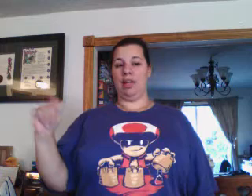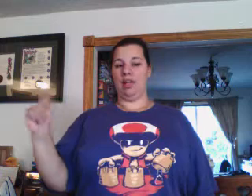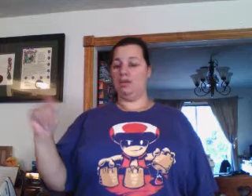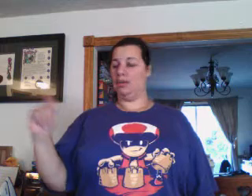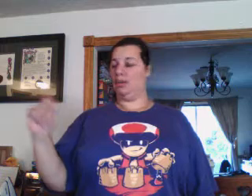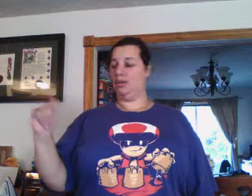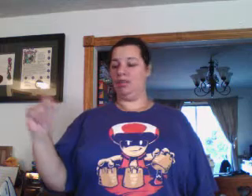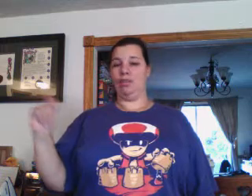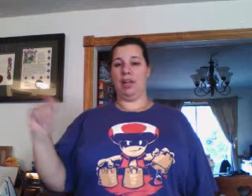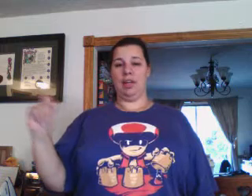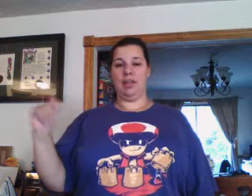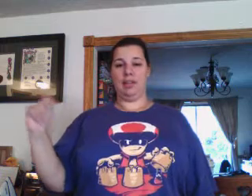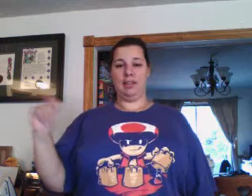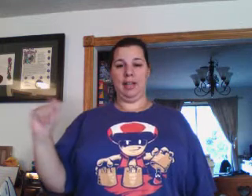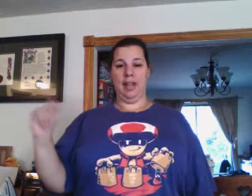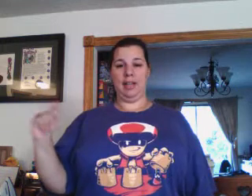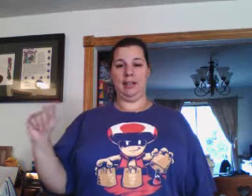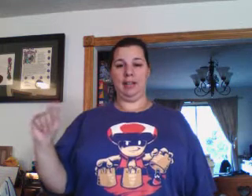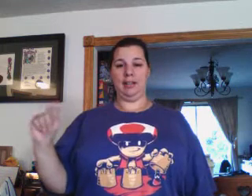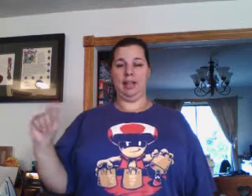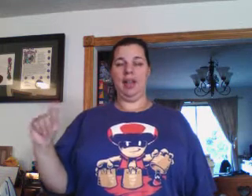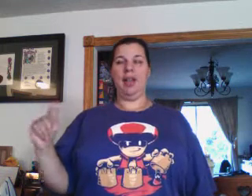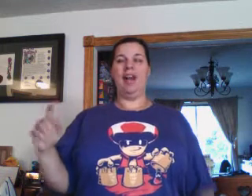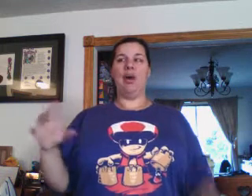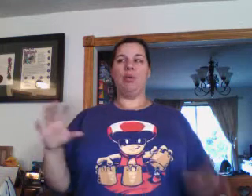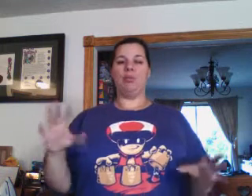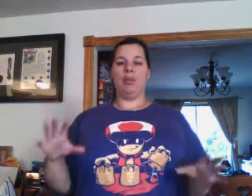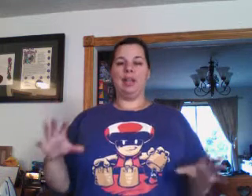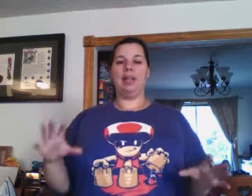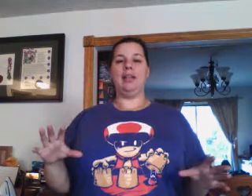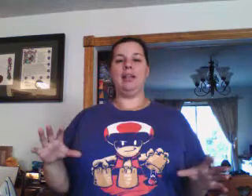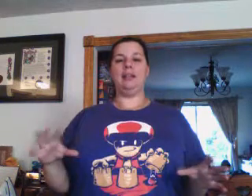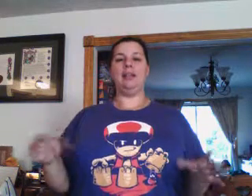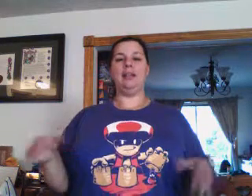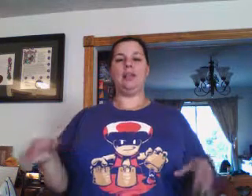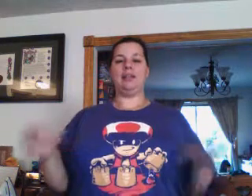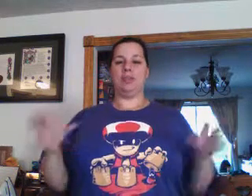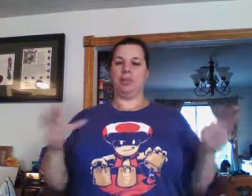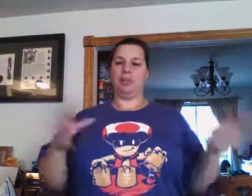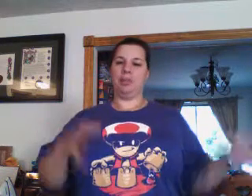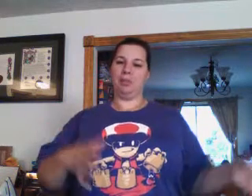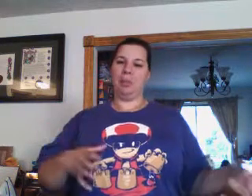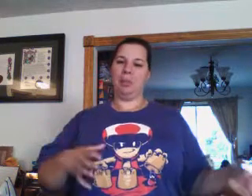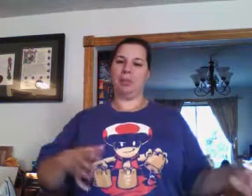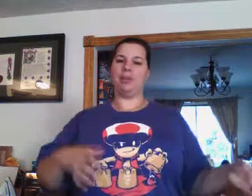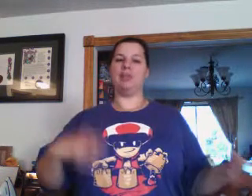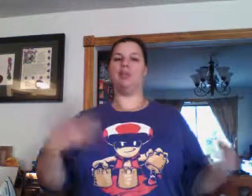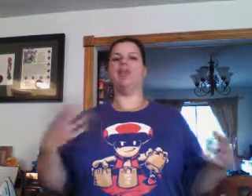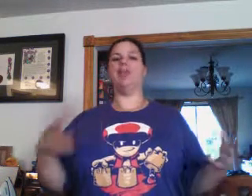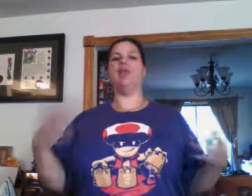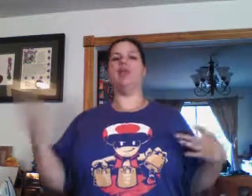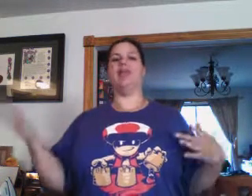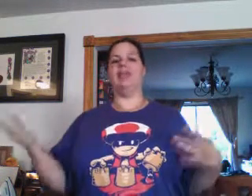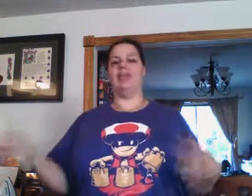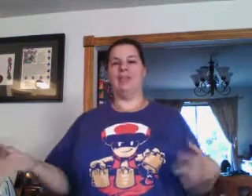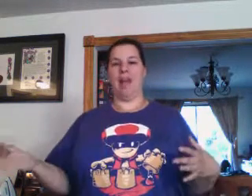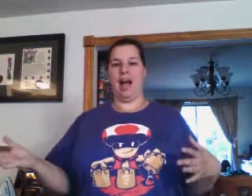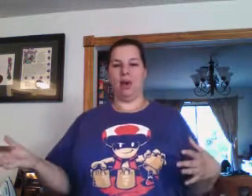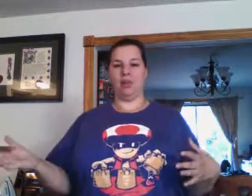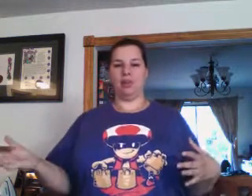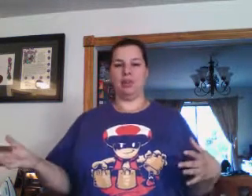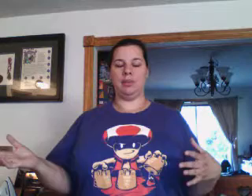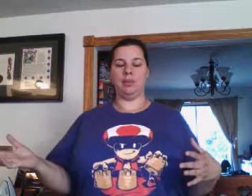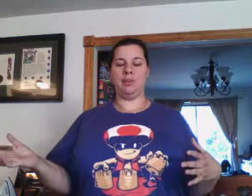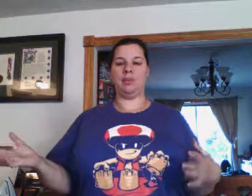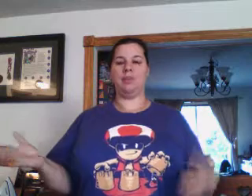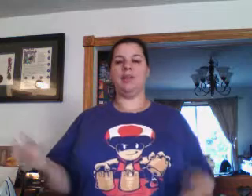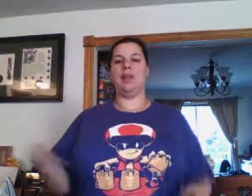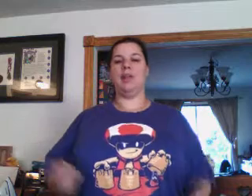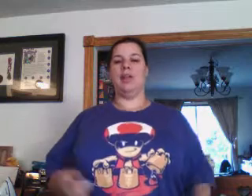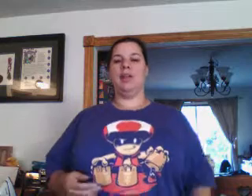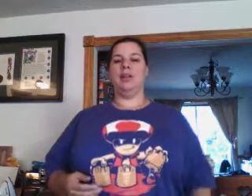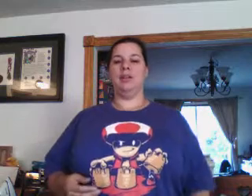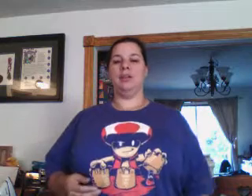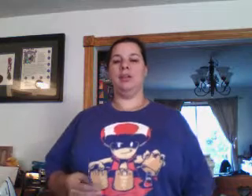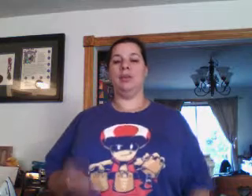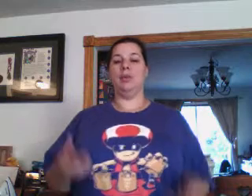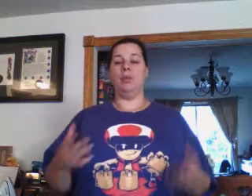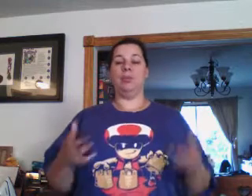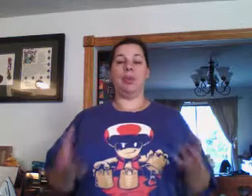Toilet is just shaking the T hand. Really the difference is restroom is public restroom, toilet is in the house. So that's a